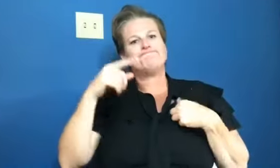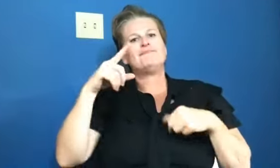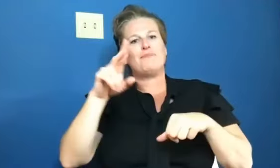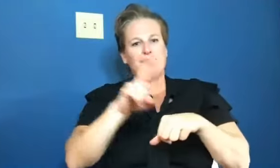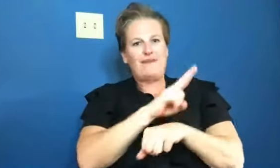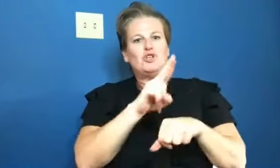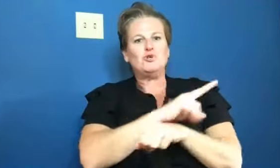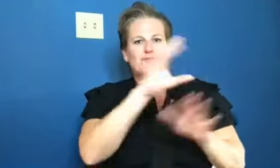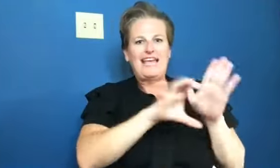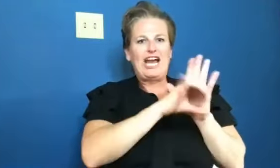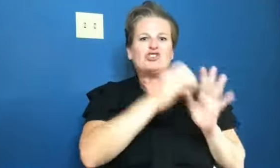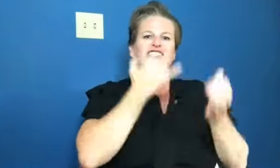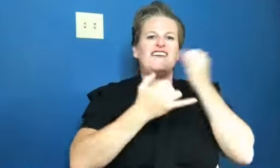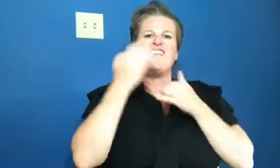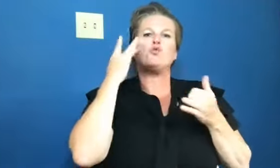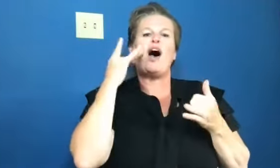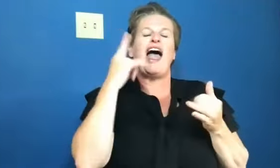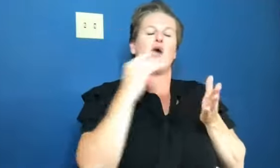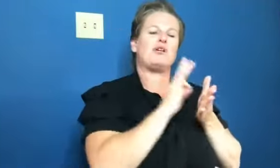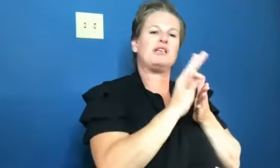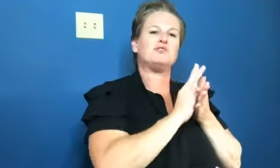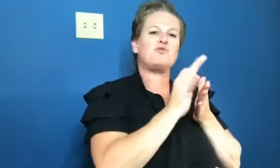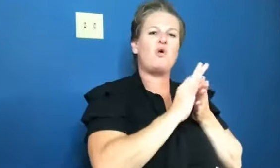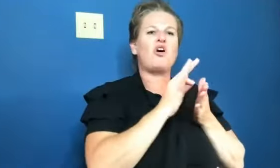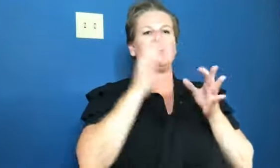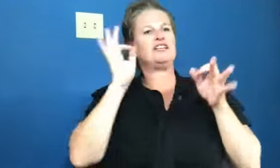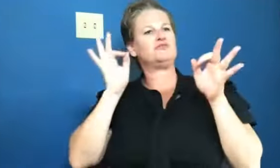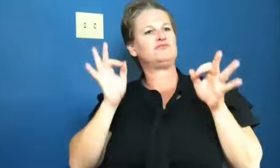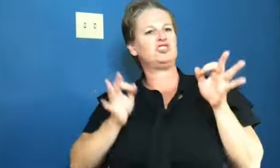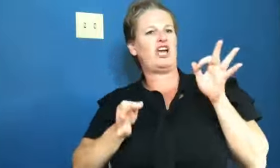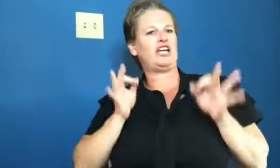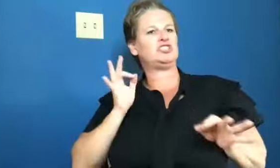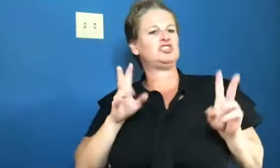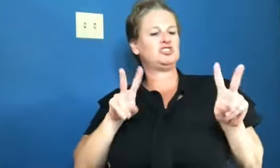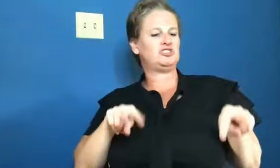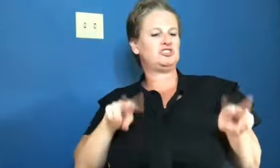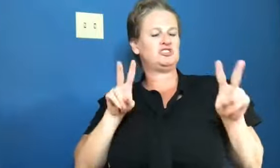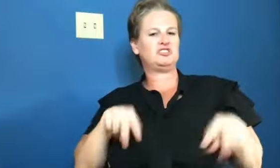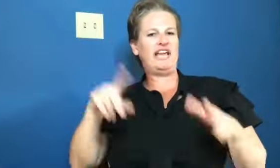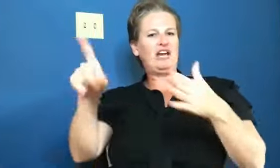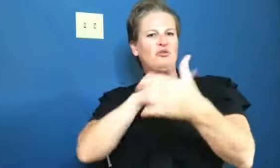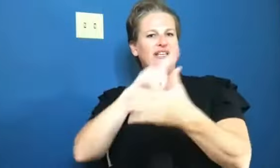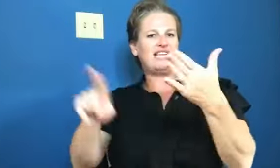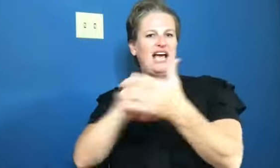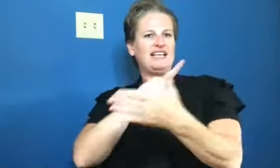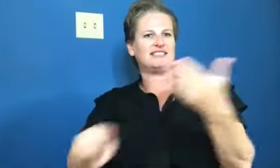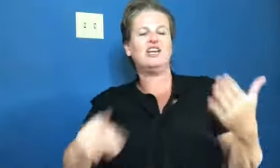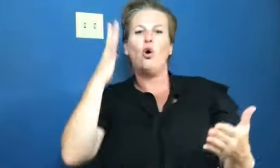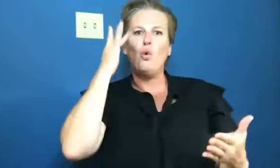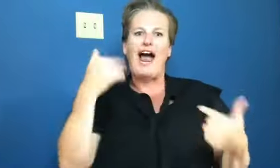score, judging, criticizing, and looking to the outside world so that I can be okay. I know that about myself. So this program teaches me